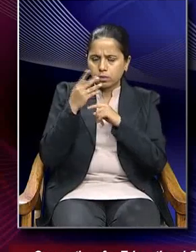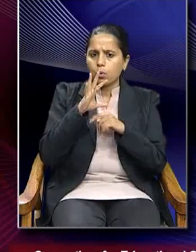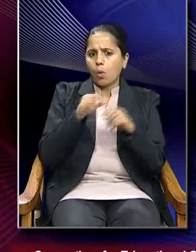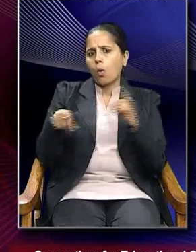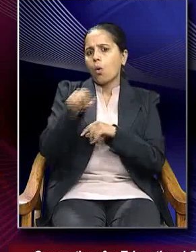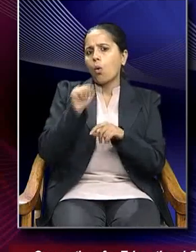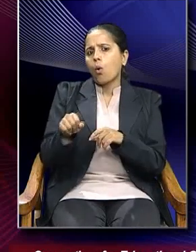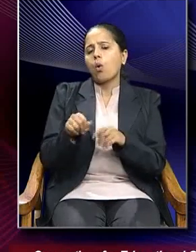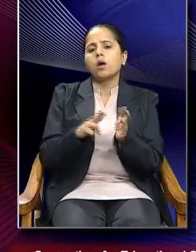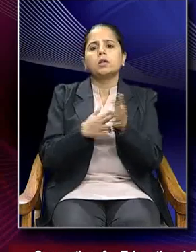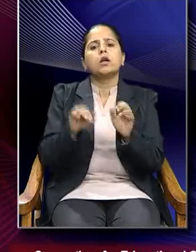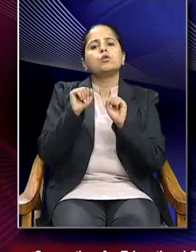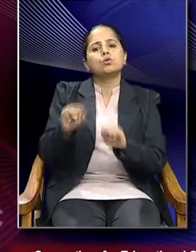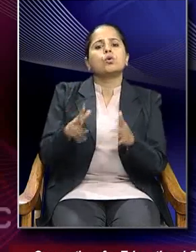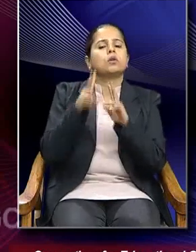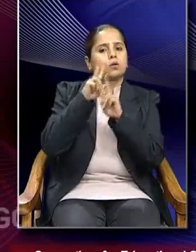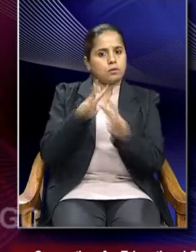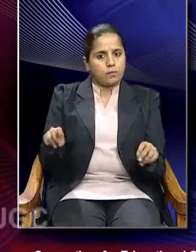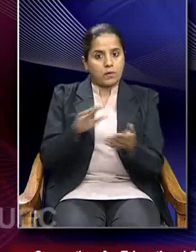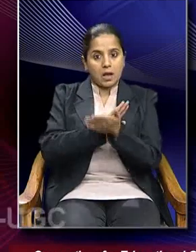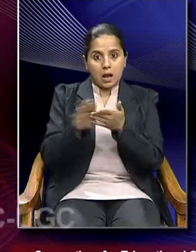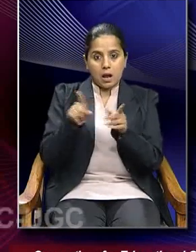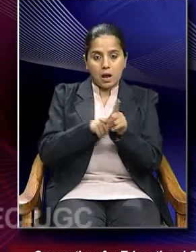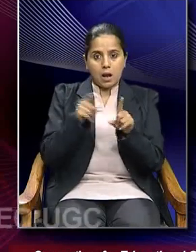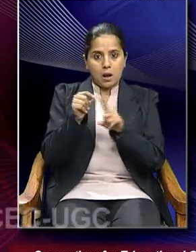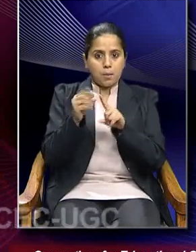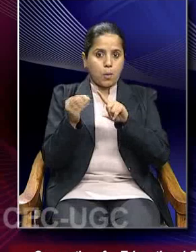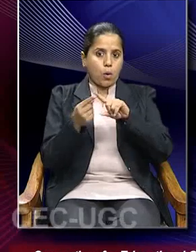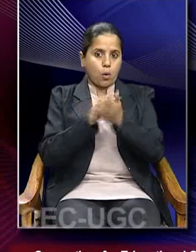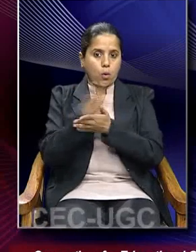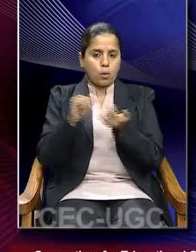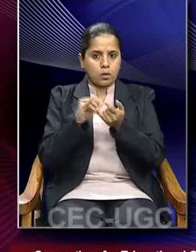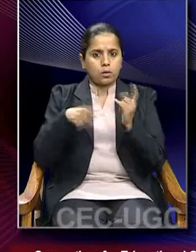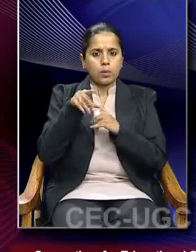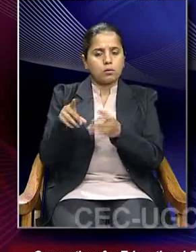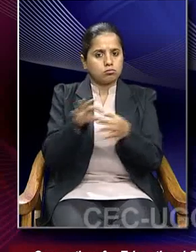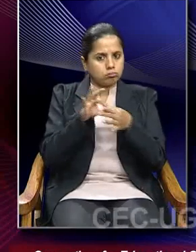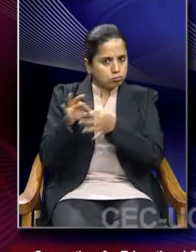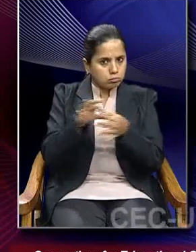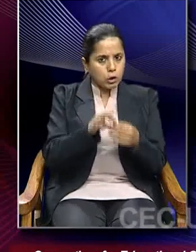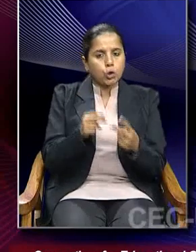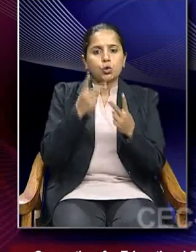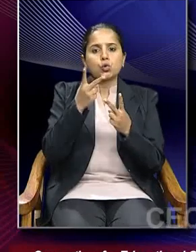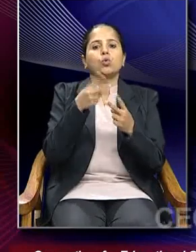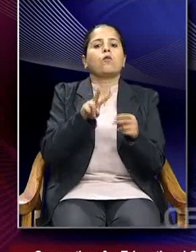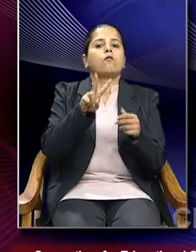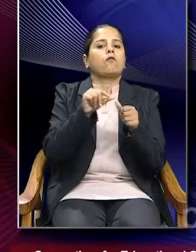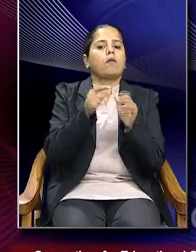of research. So, a hypothesis is a statement of relationship between two